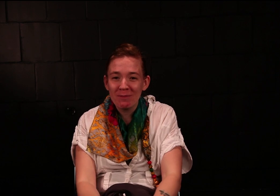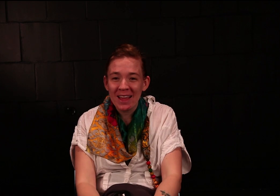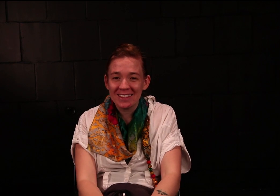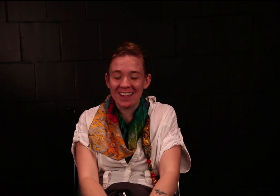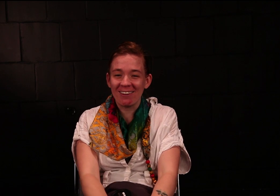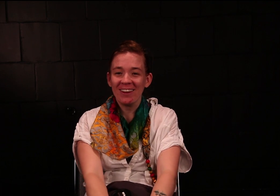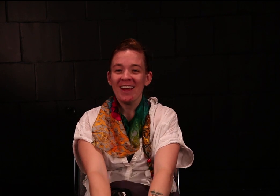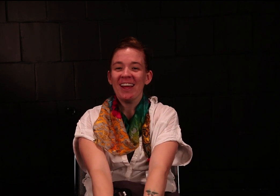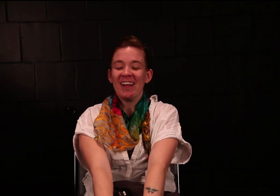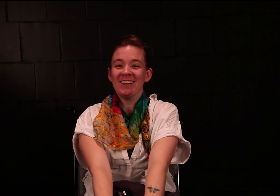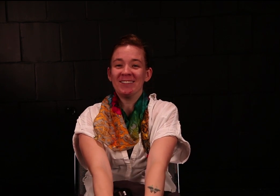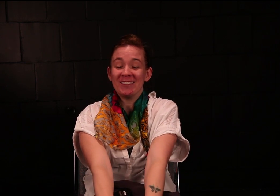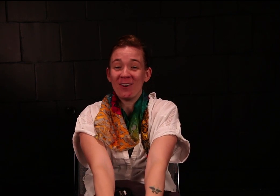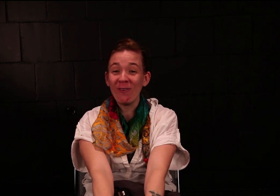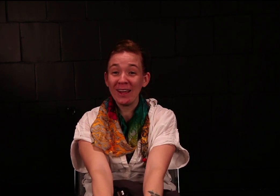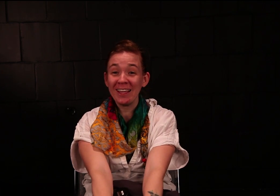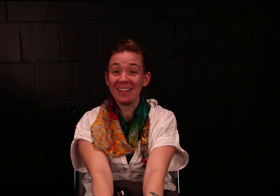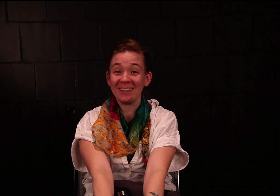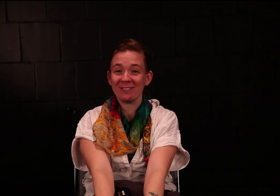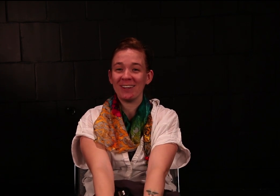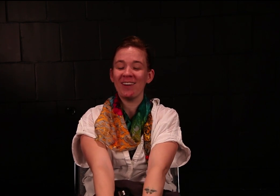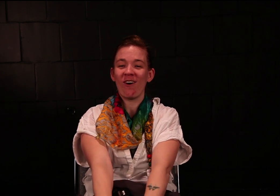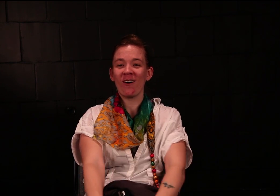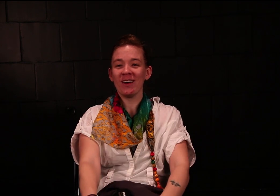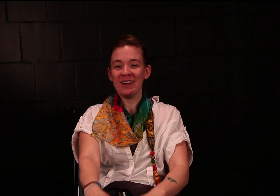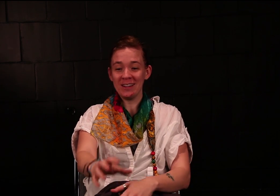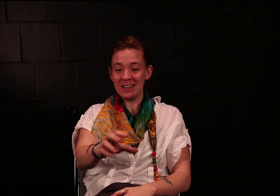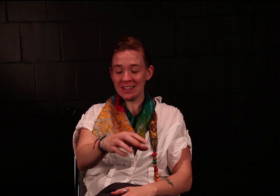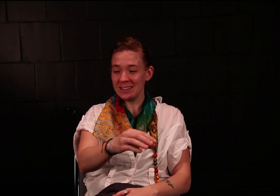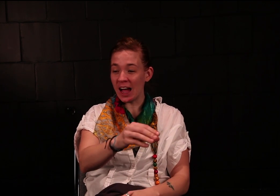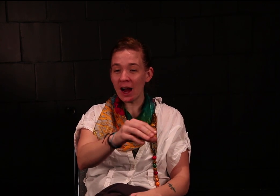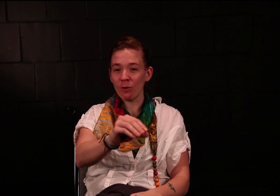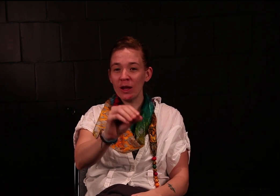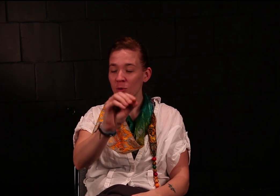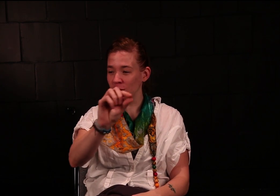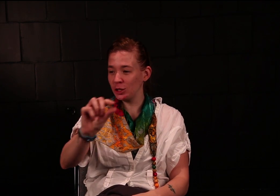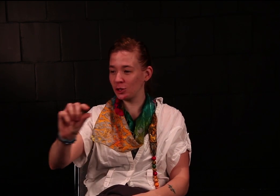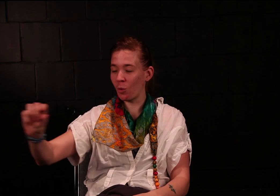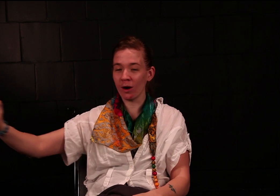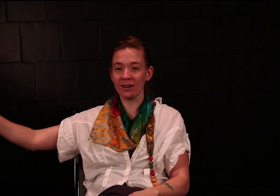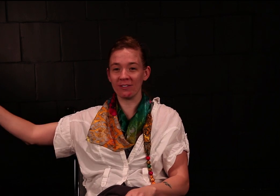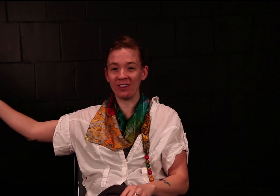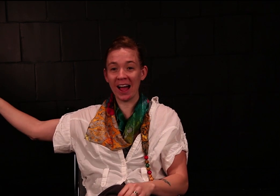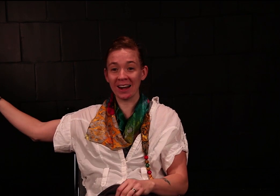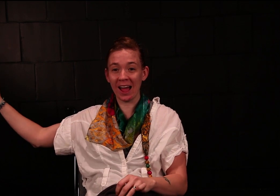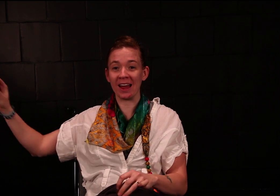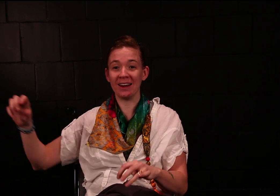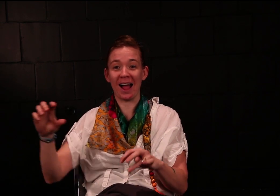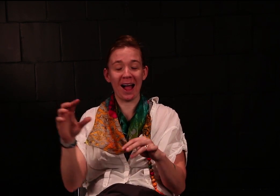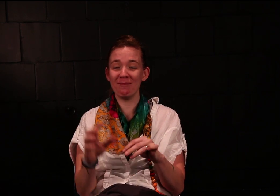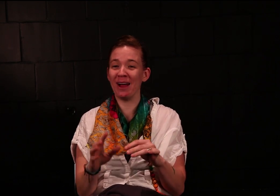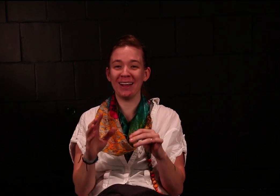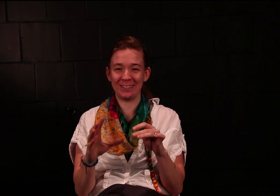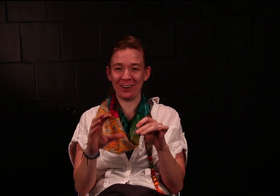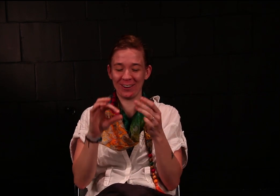pants down, squeeze really hard, and his diarrhea would squirt in a fine line. I'm not joking,